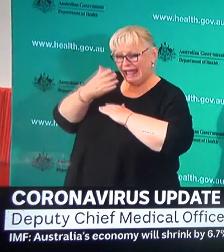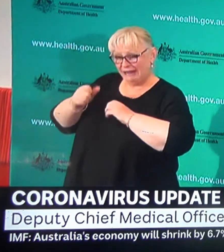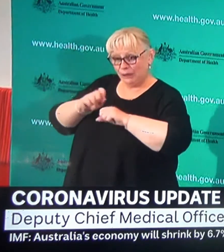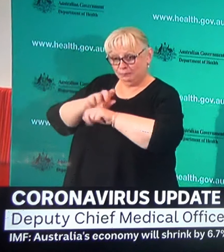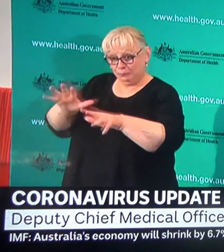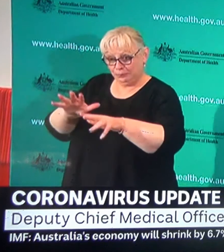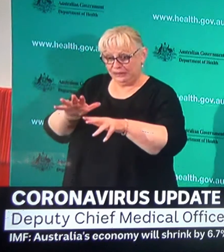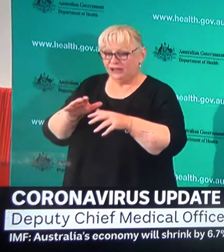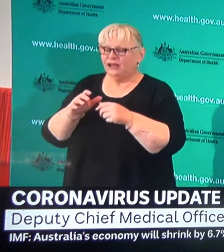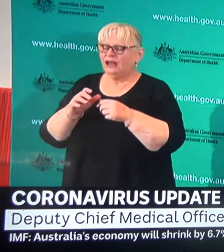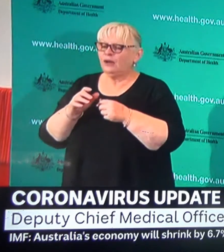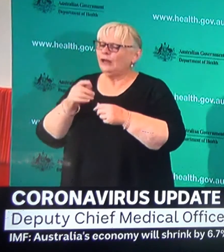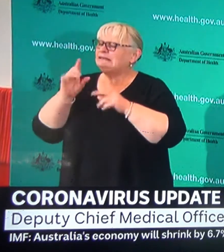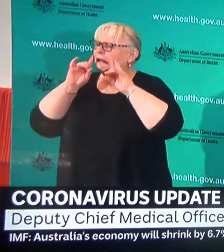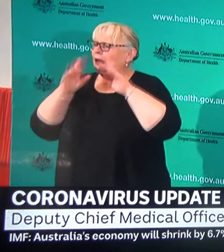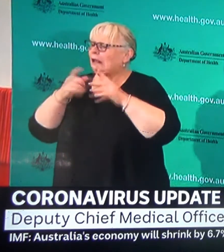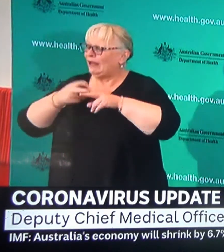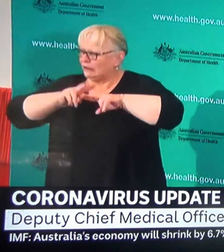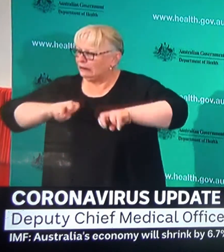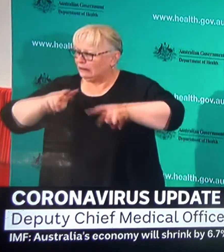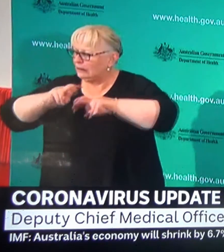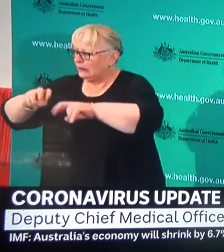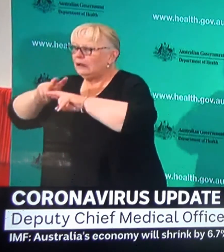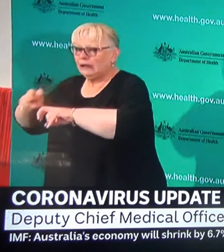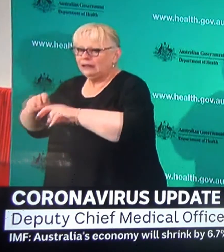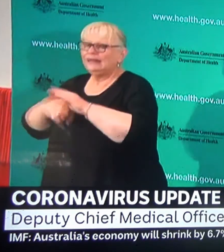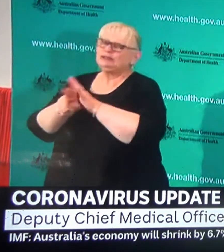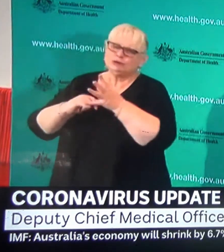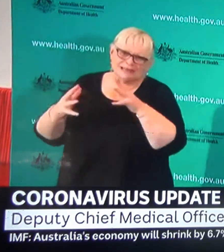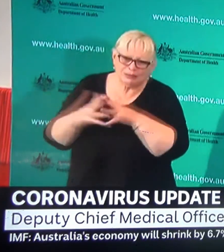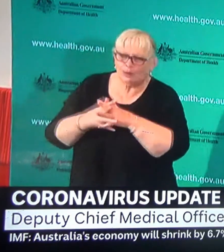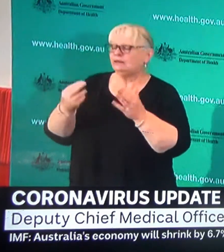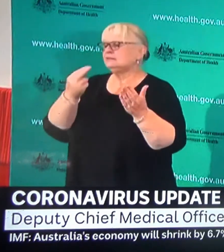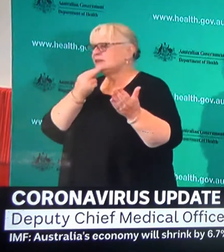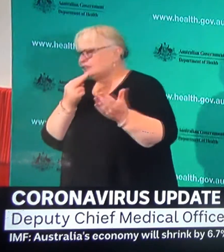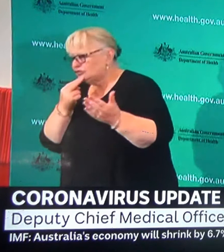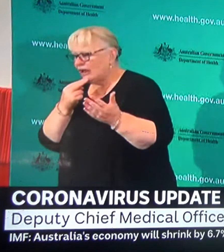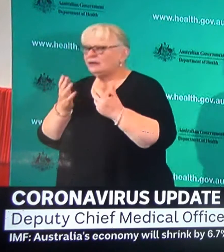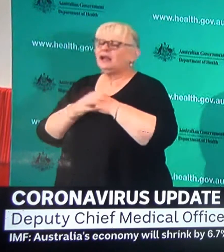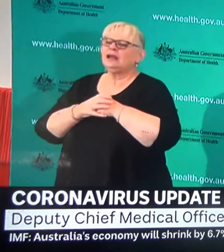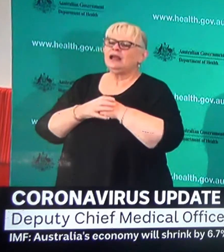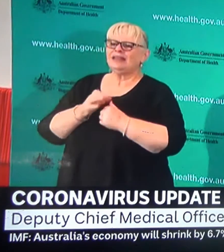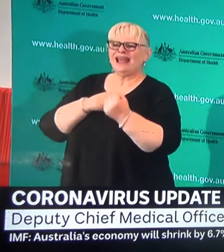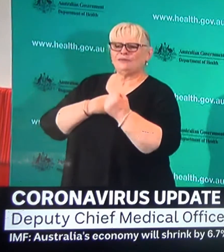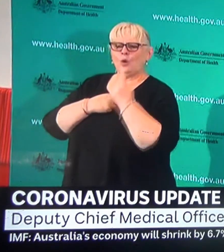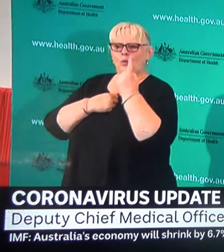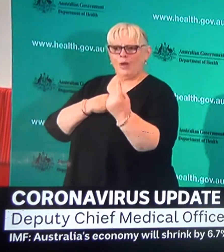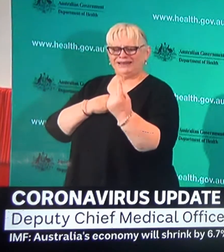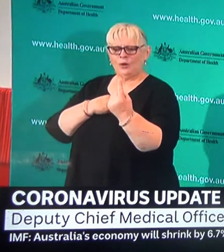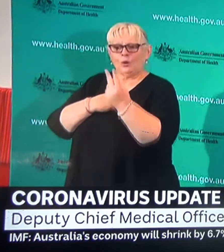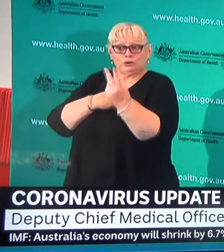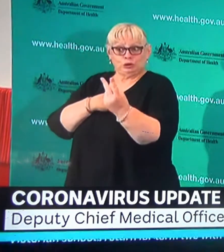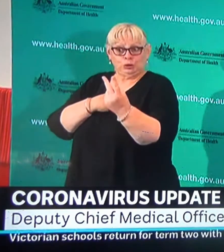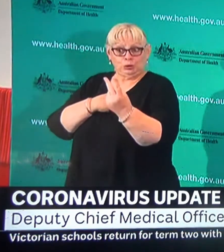it's also clear through investigations in some jurisdictions, New South Wales, South Australia, that single or one or